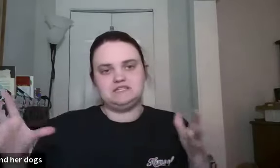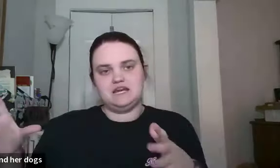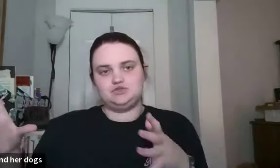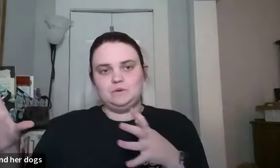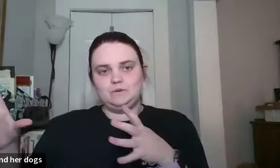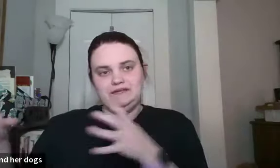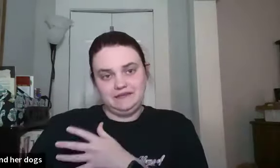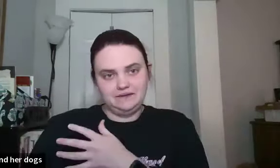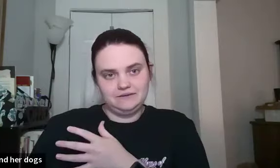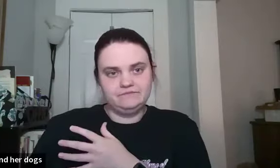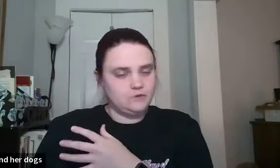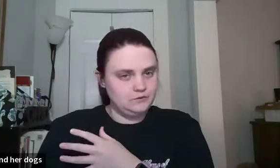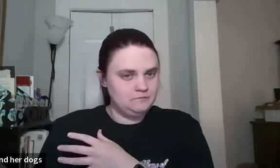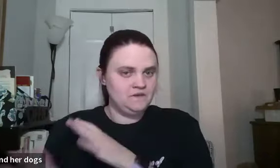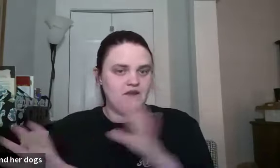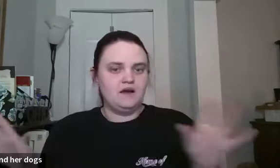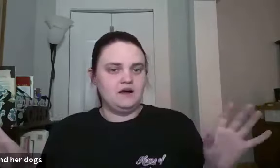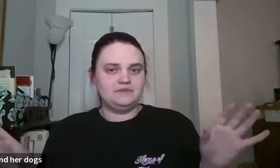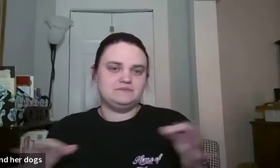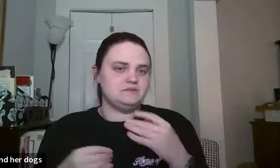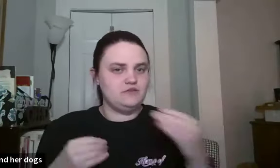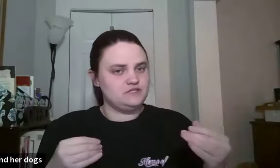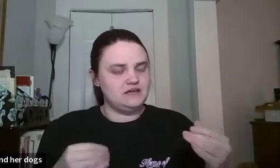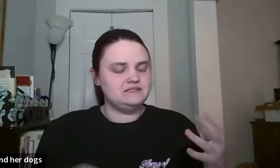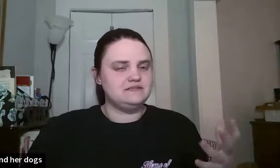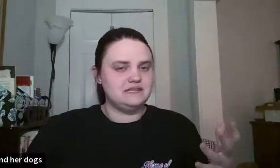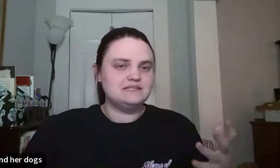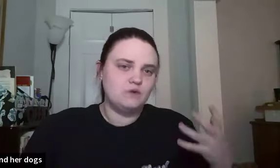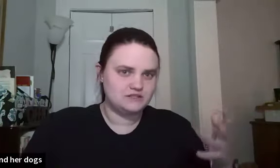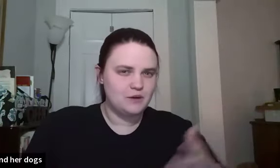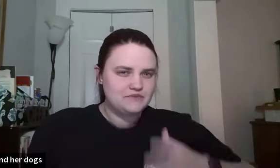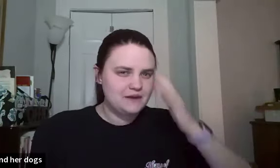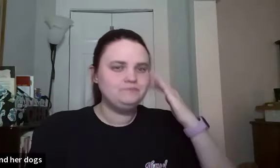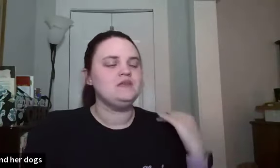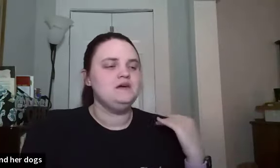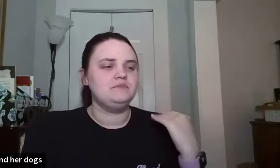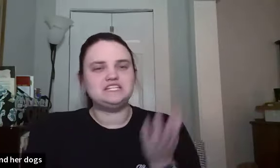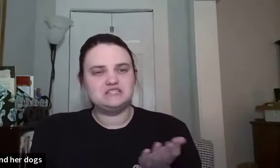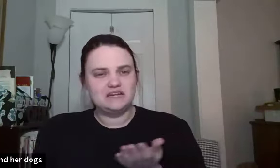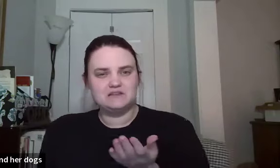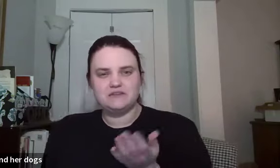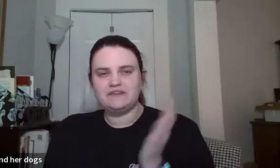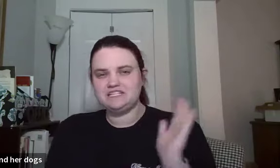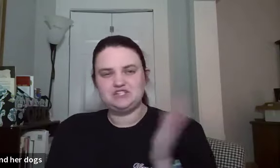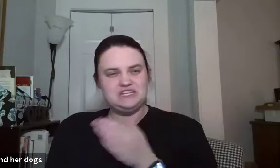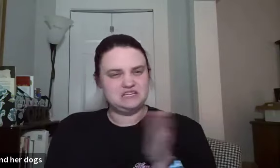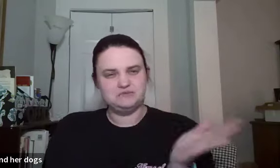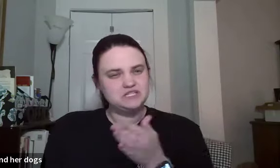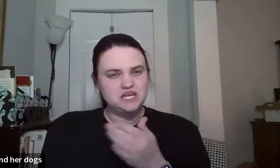an actual eating food. And sometimes other signs in the sentence will also help with that. But it's just a nice little thing that it doesn't really